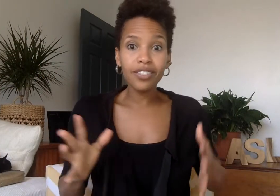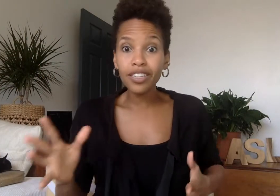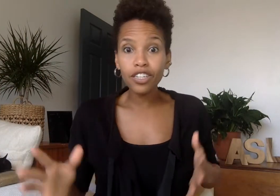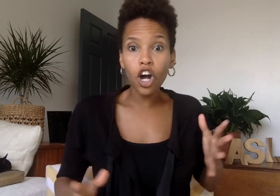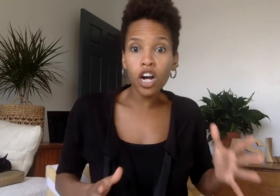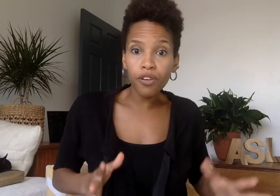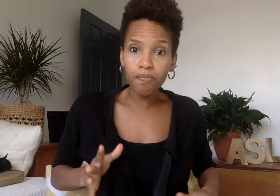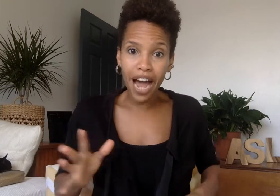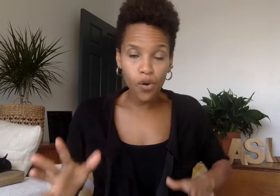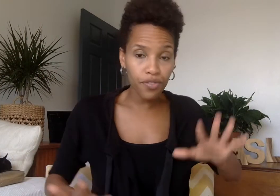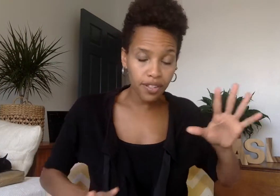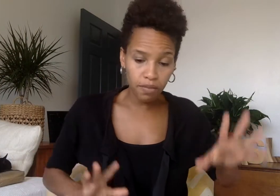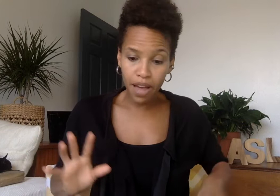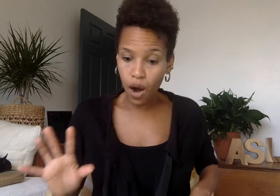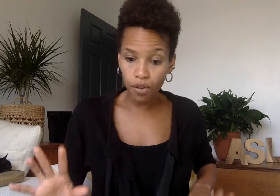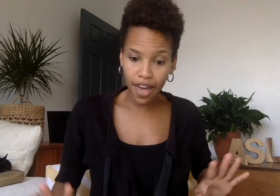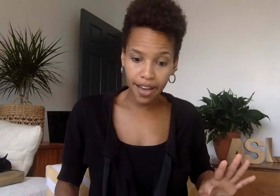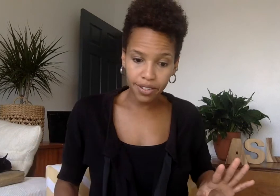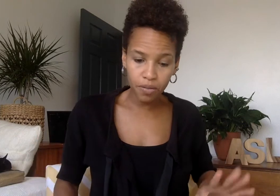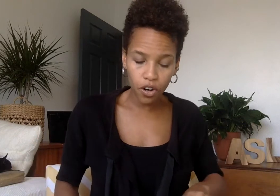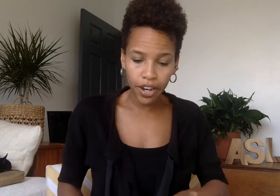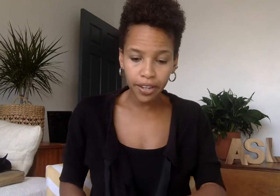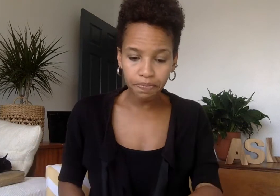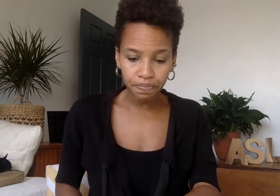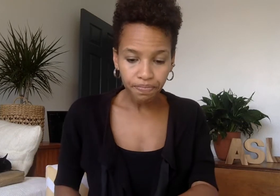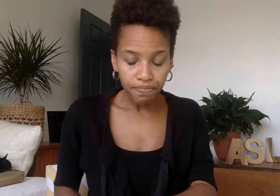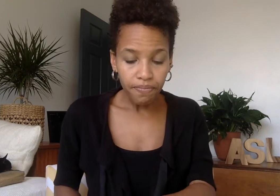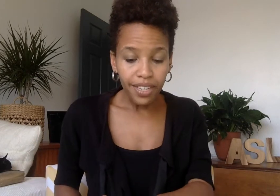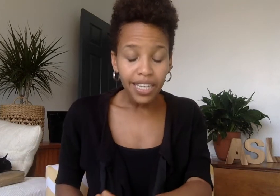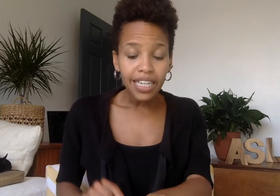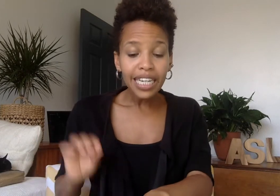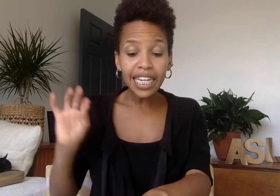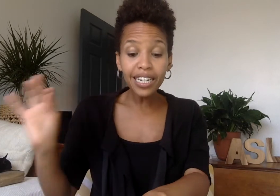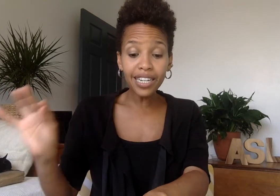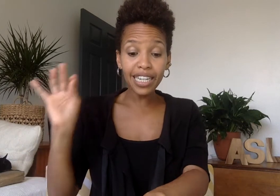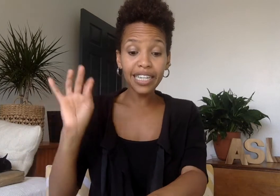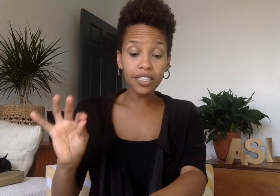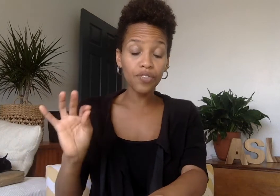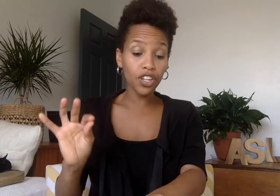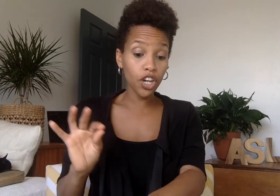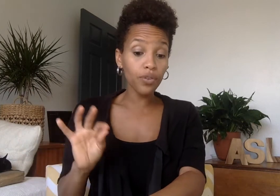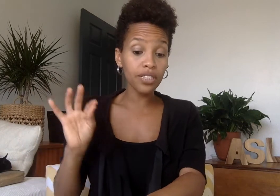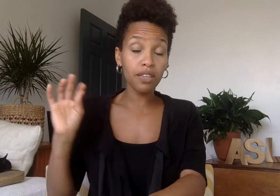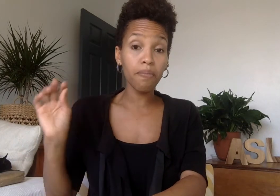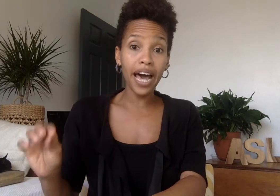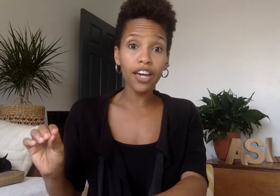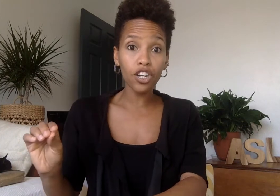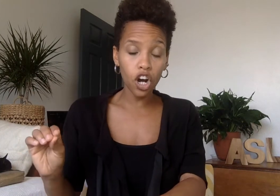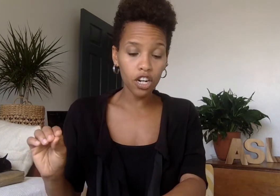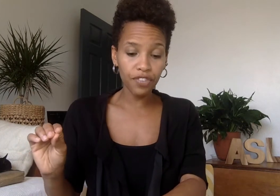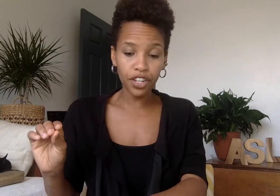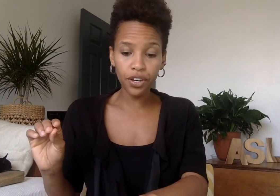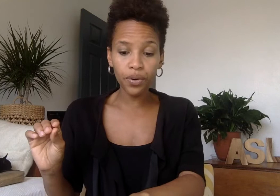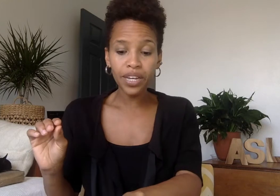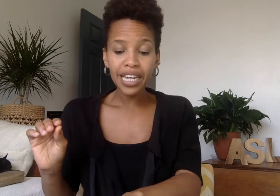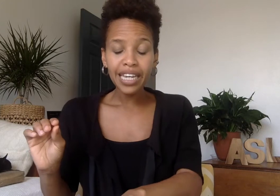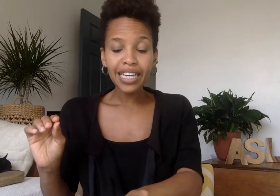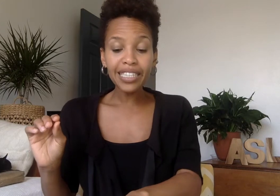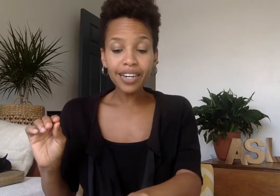sleek car with power this and power that. All right. In his video, it's the buying a car video, he does